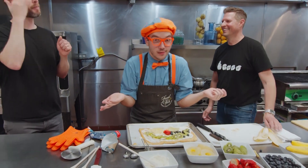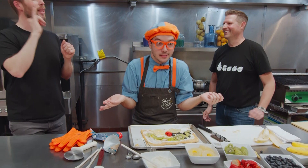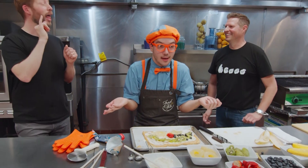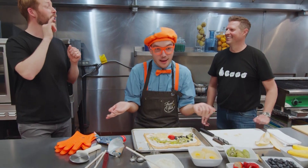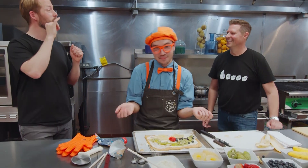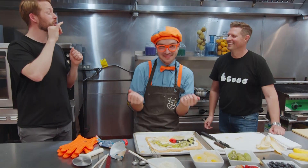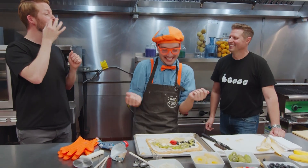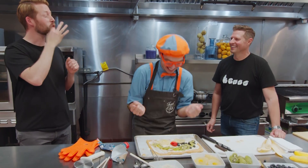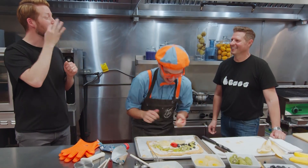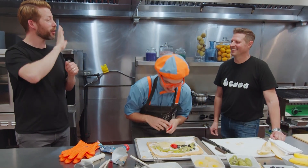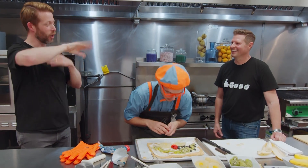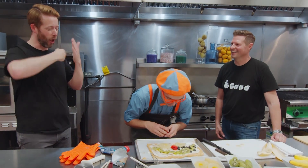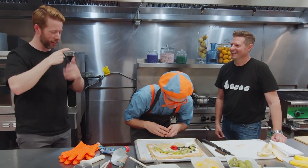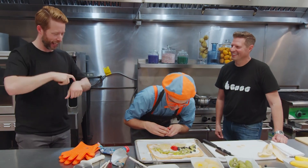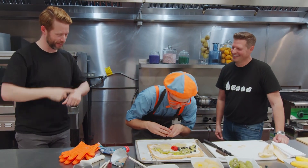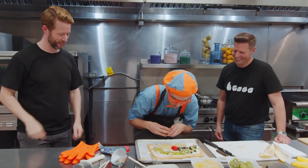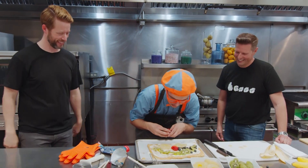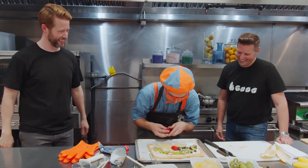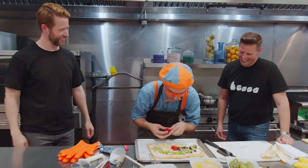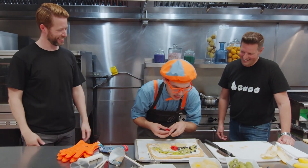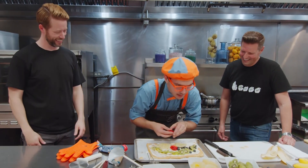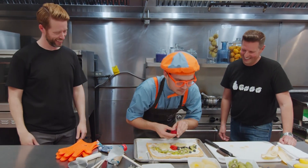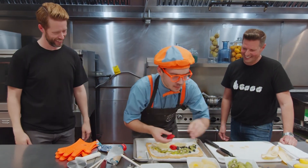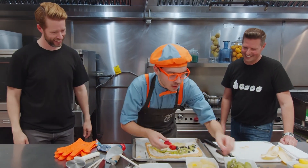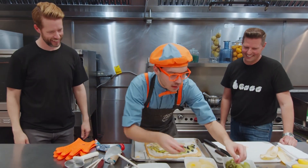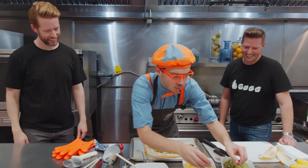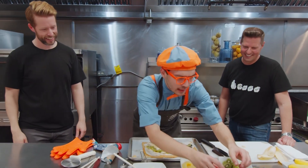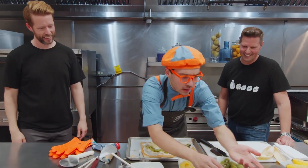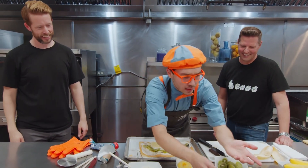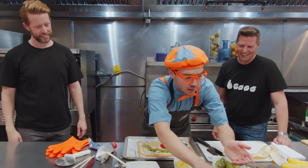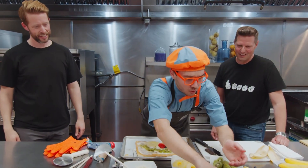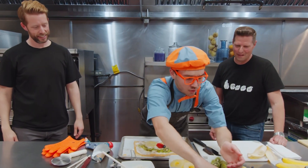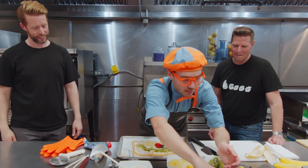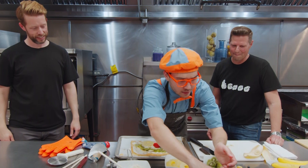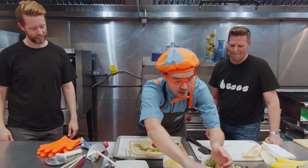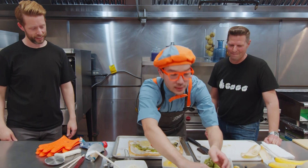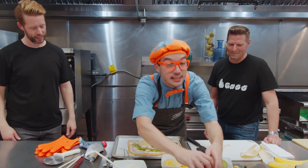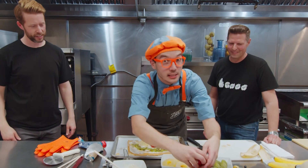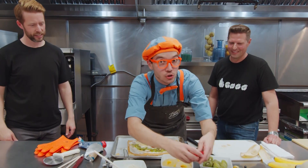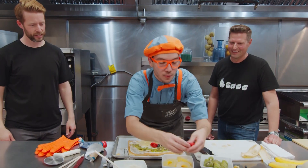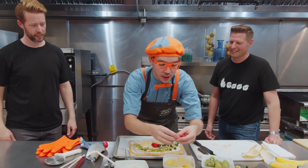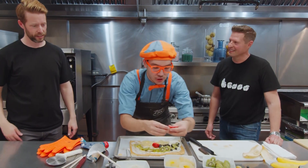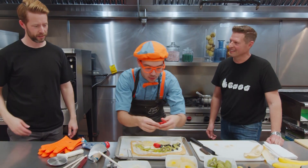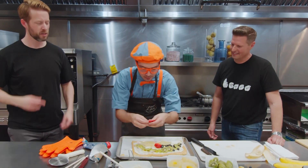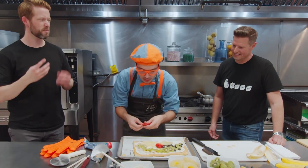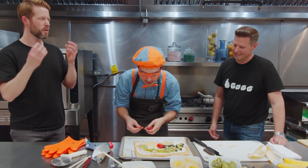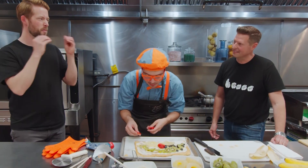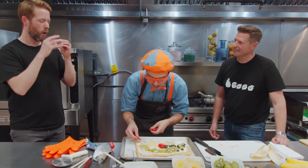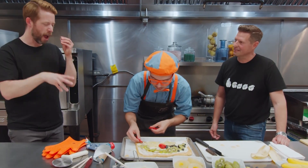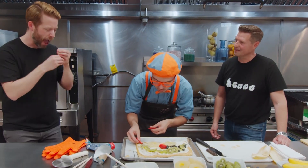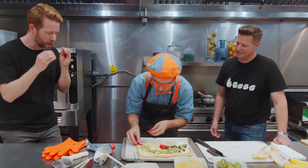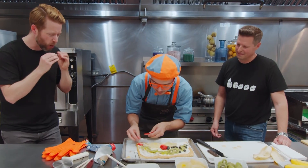strawberries all the time. Okay. Here we go. And we need a little more strawberry so it tastes super good. So